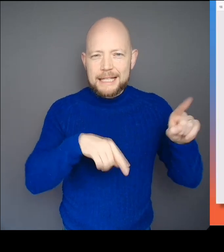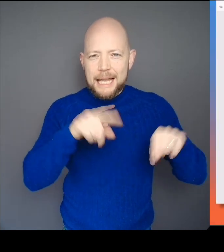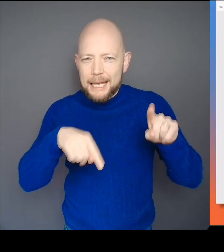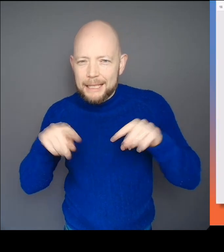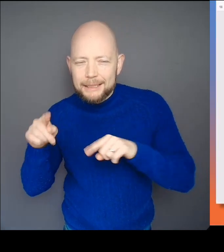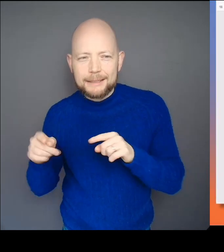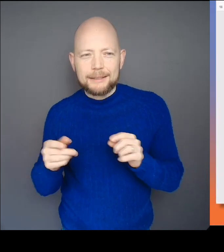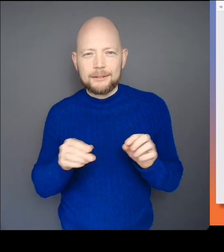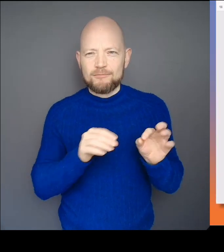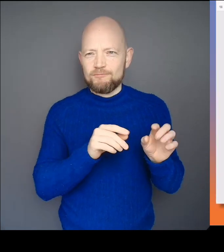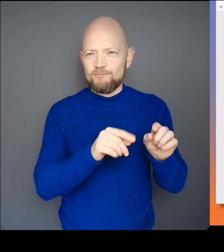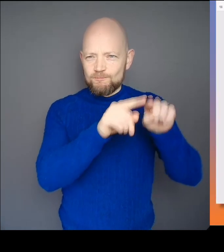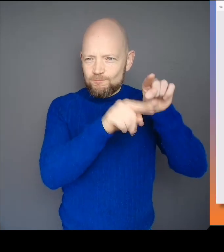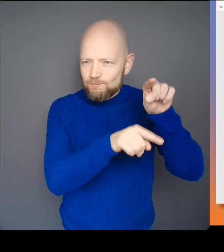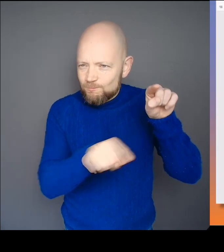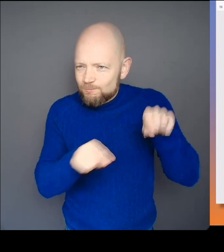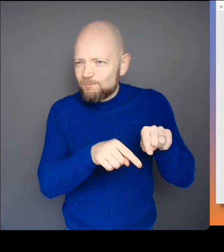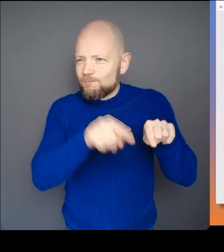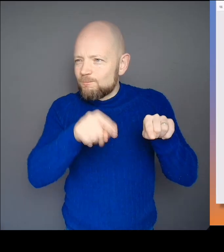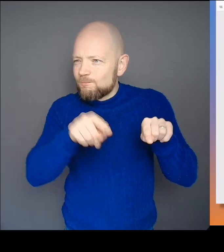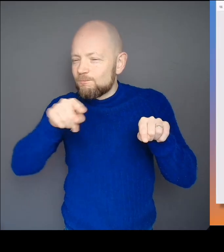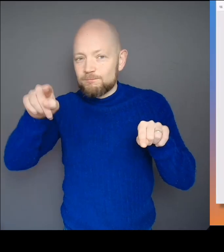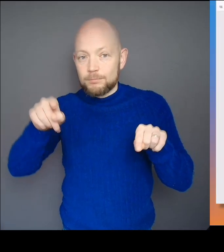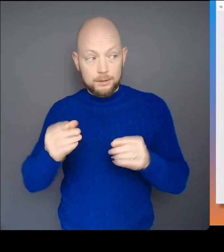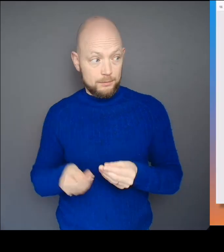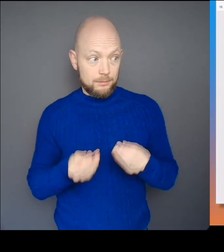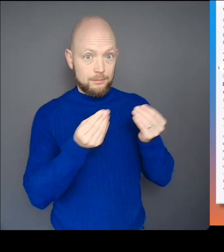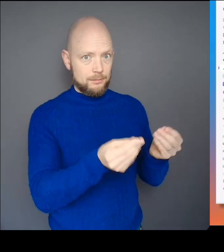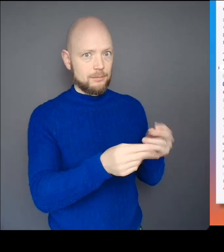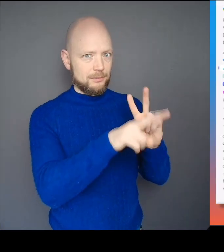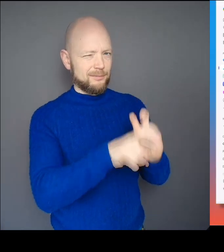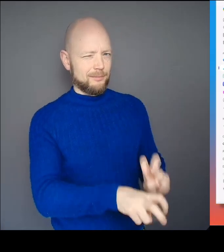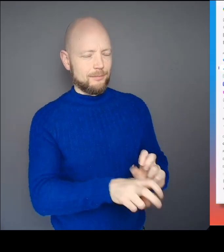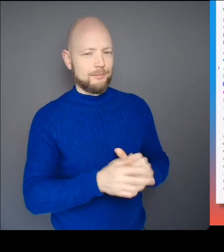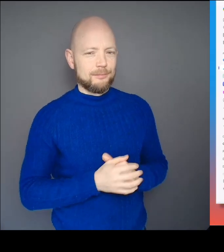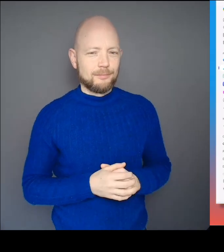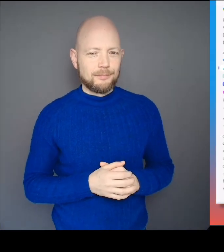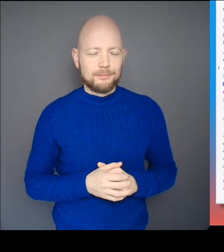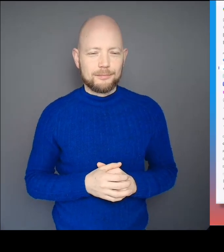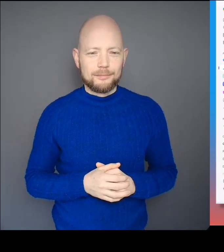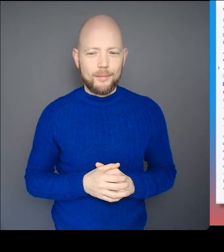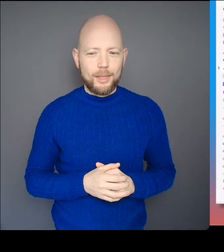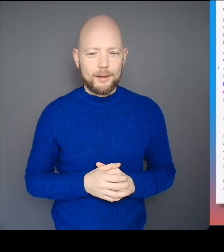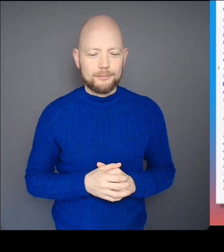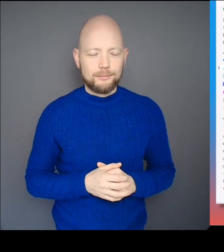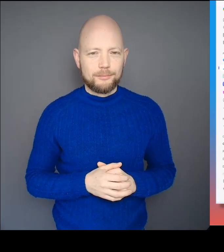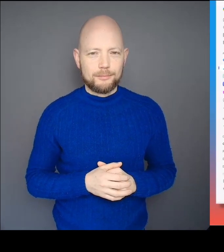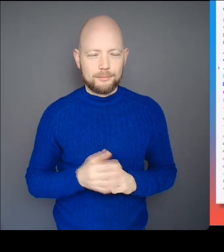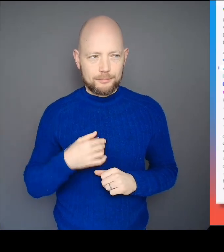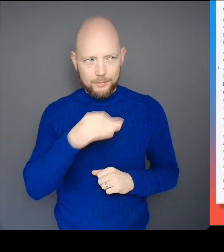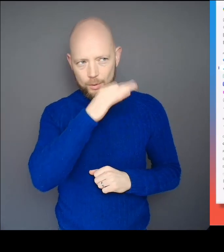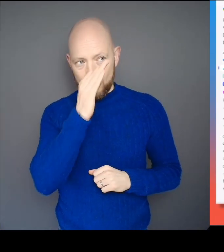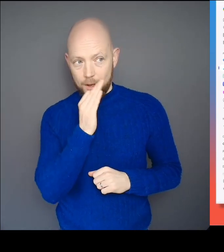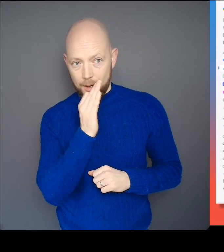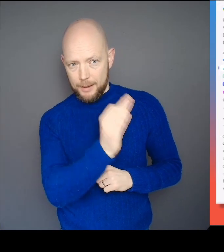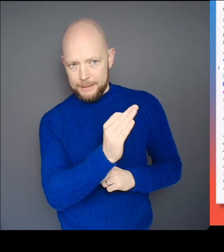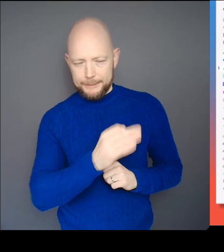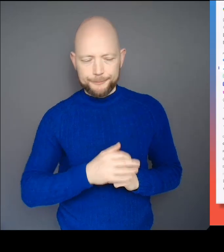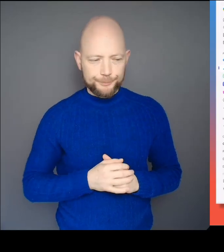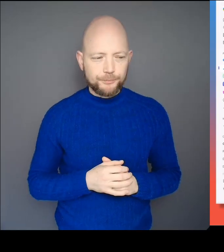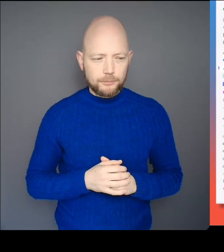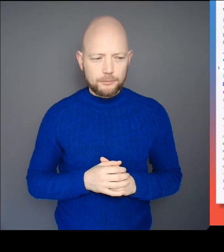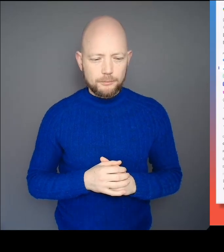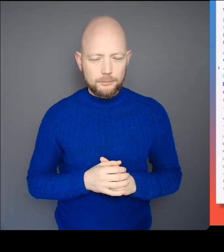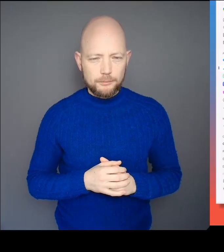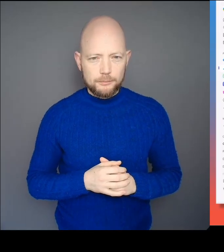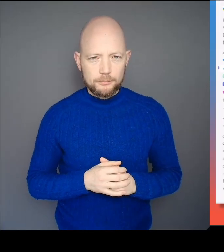statistics in it about various pet ownership things. So we'll give this a go, because you'll see that's not actually a spreadsheet. So prompt